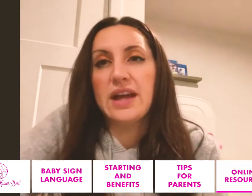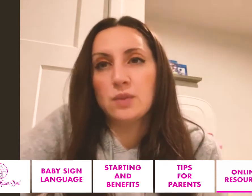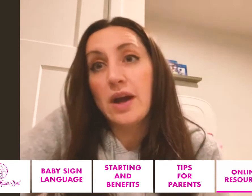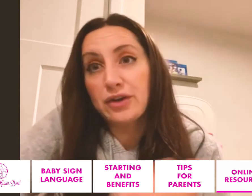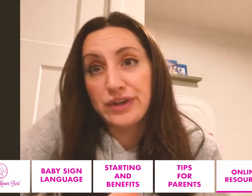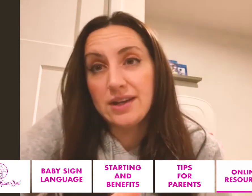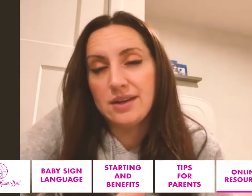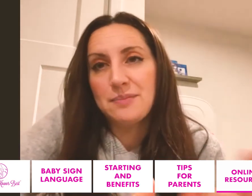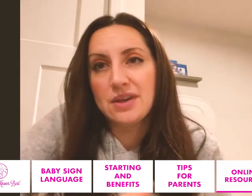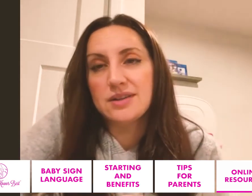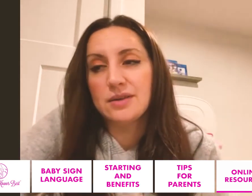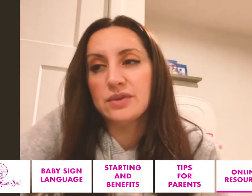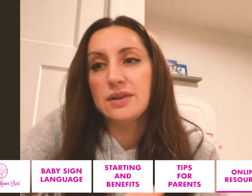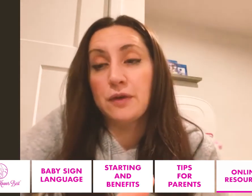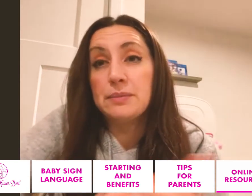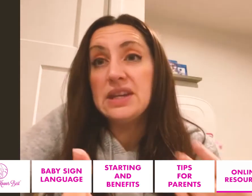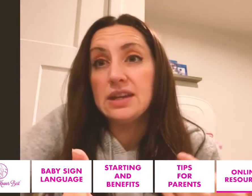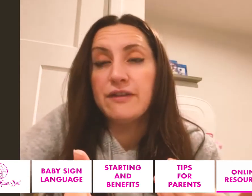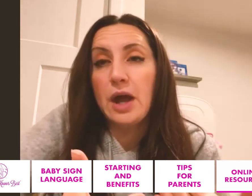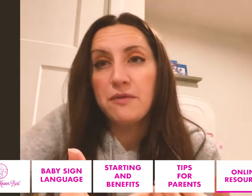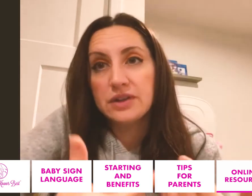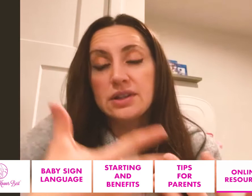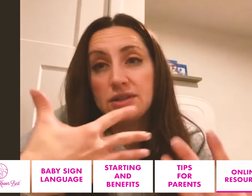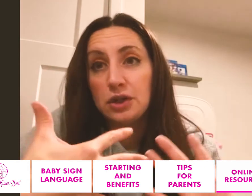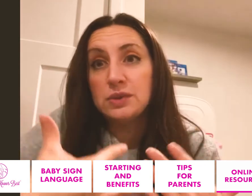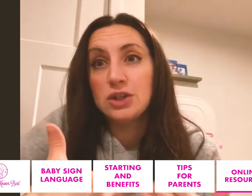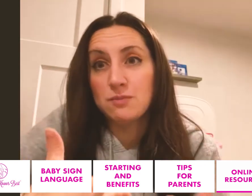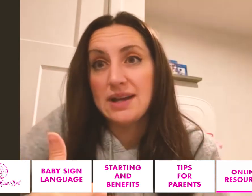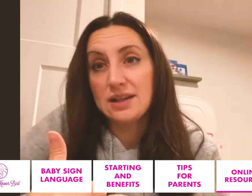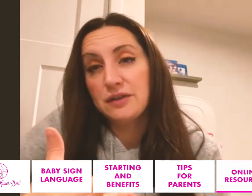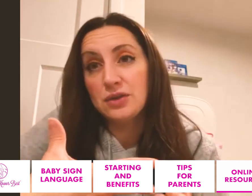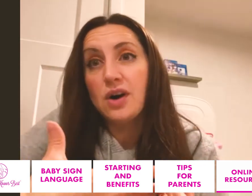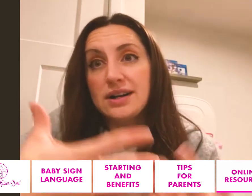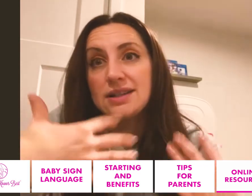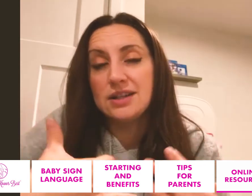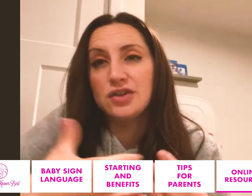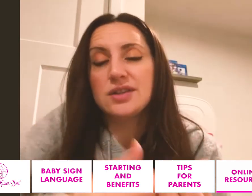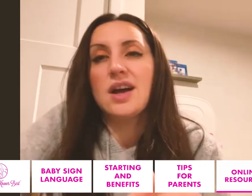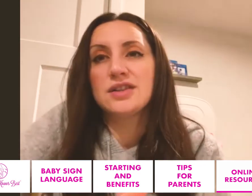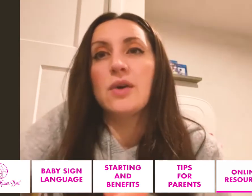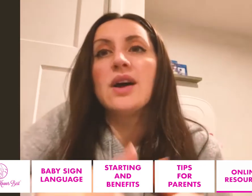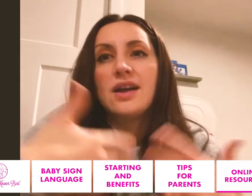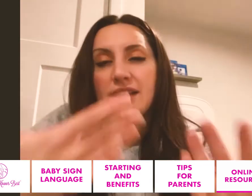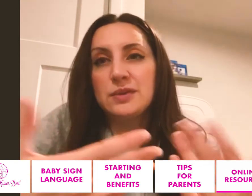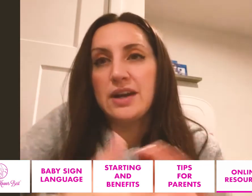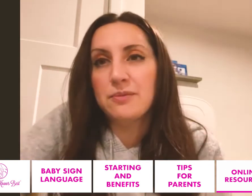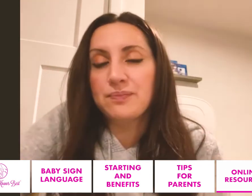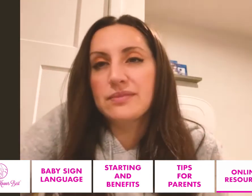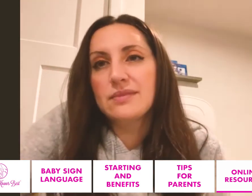why I created it, because it was, for me, even helpful to, teach myself a song and to teach the sign. So that's why I'm doing